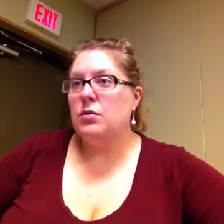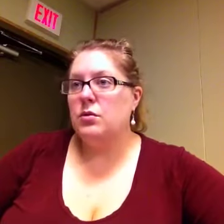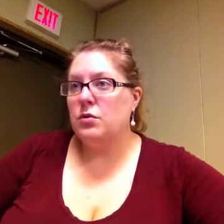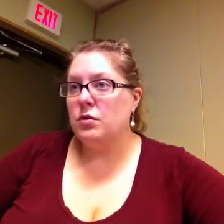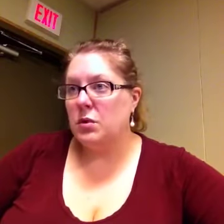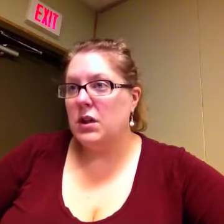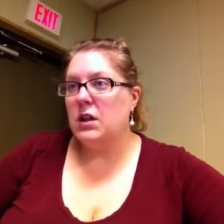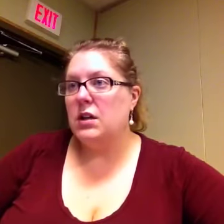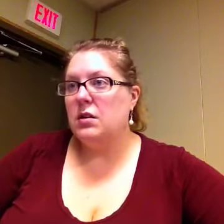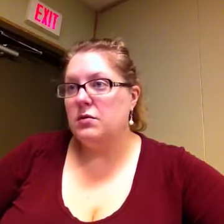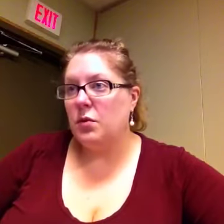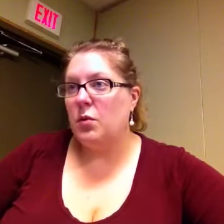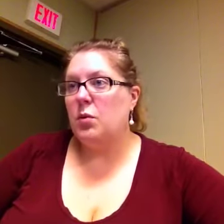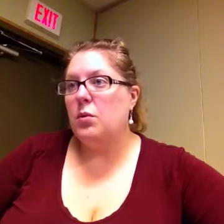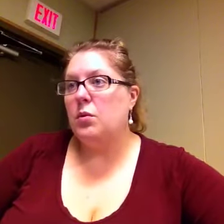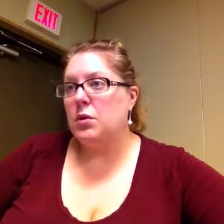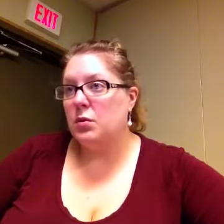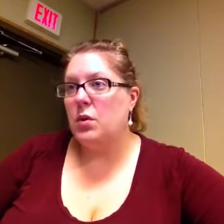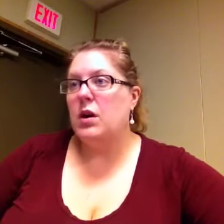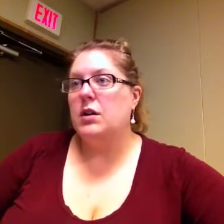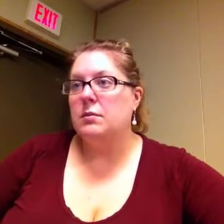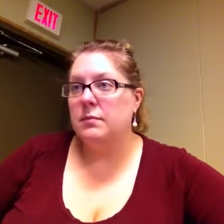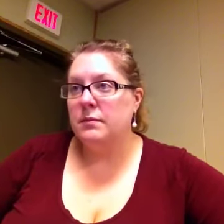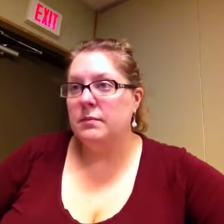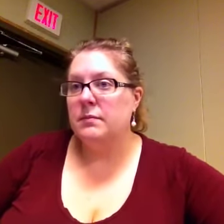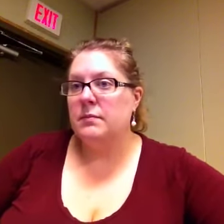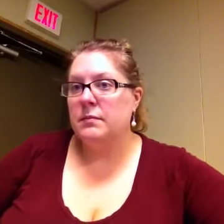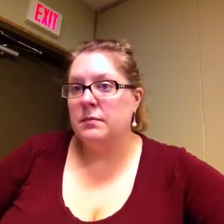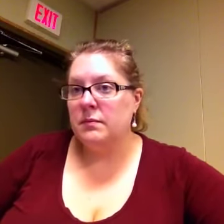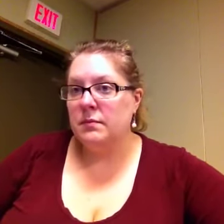2, 3, 4, 1.